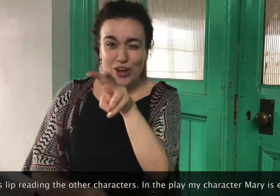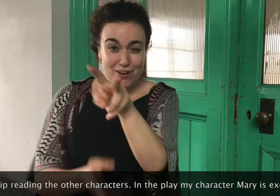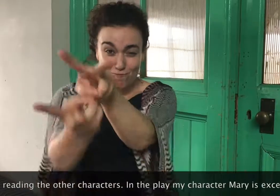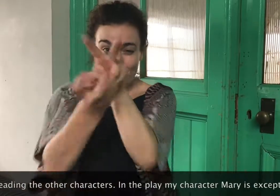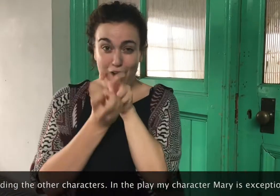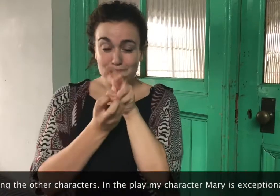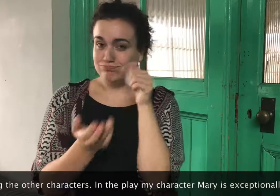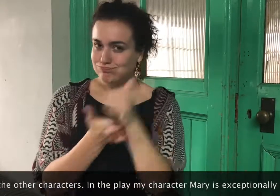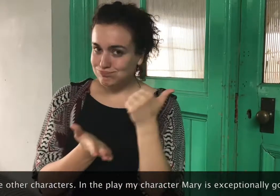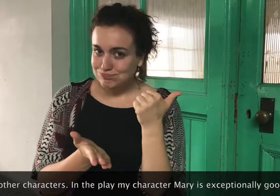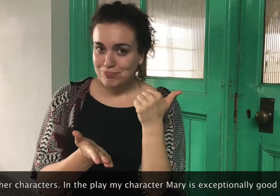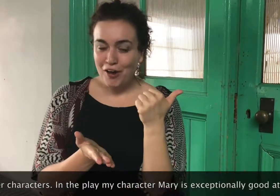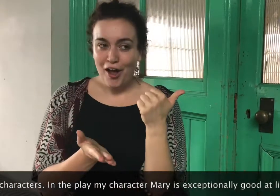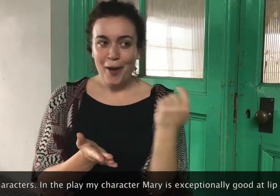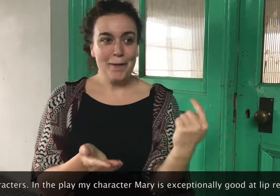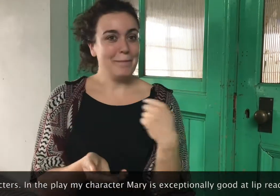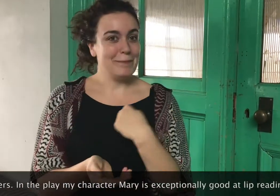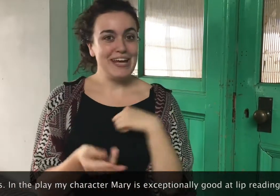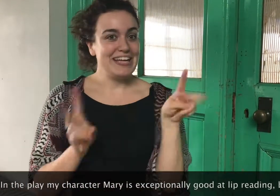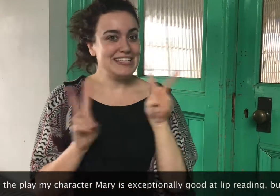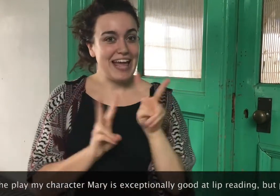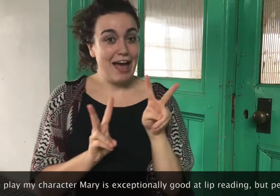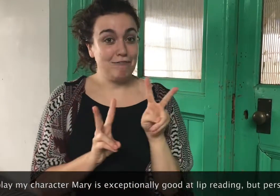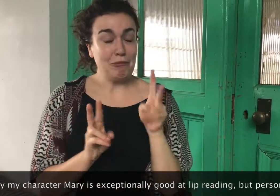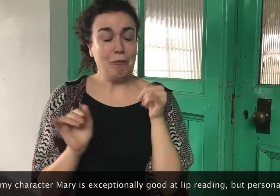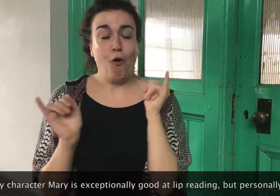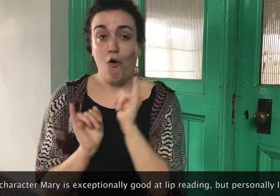In the play, my character Mary is exceptionally good at lip reading.